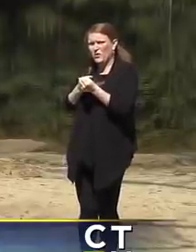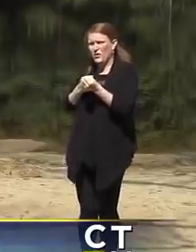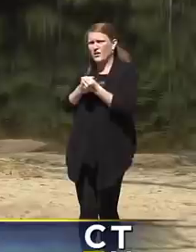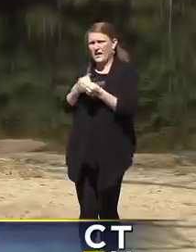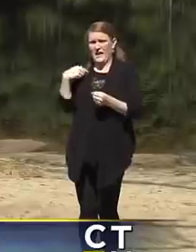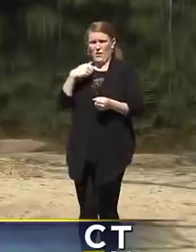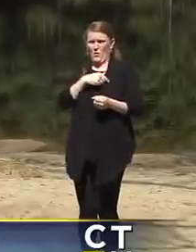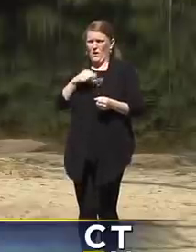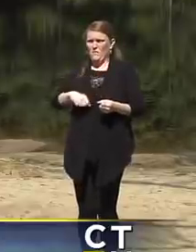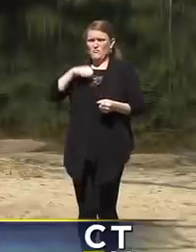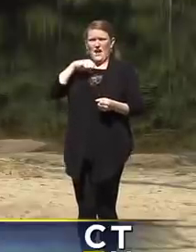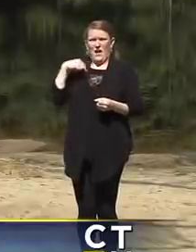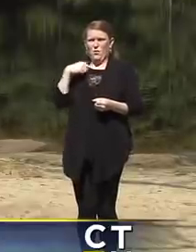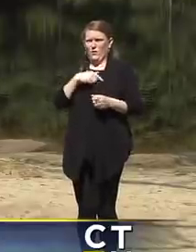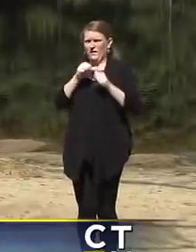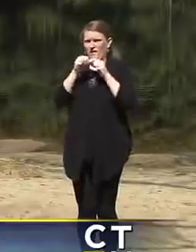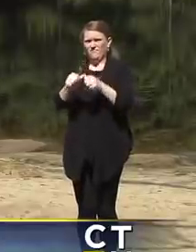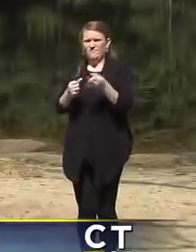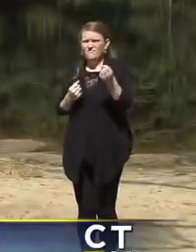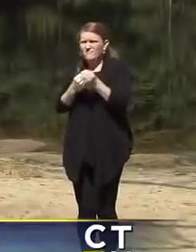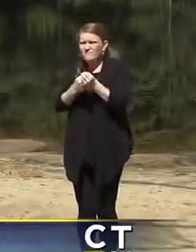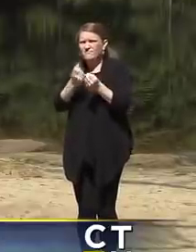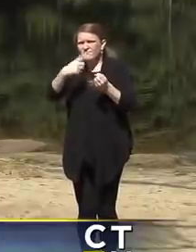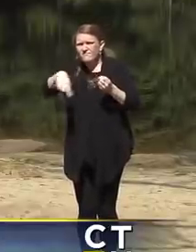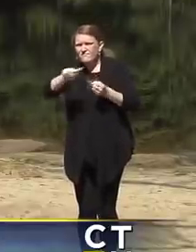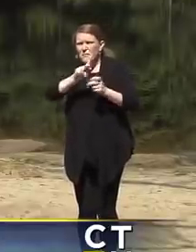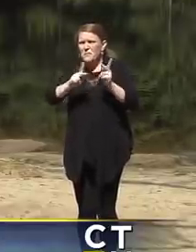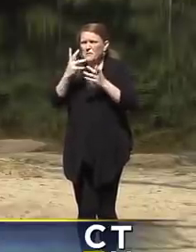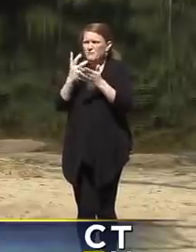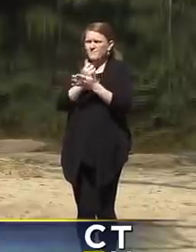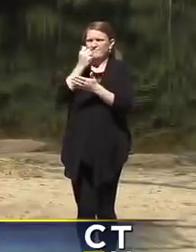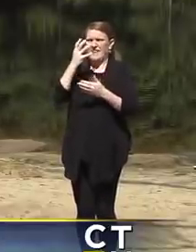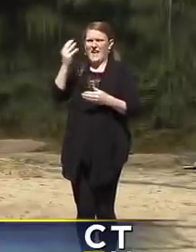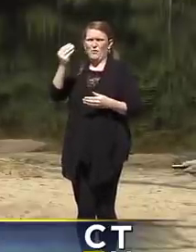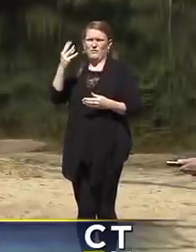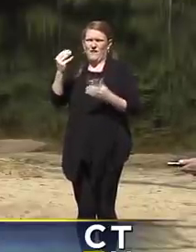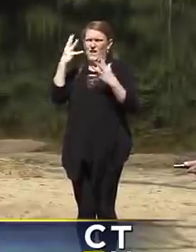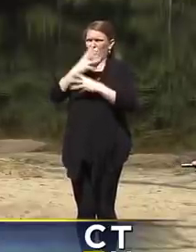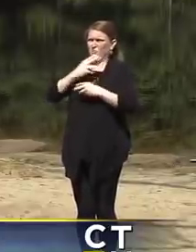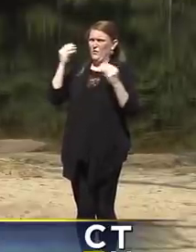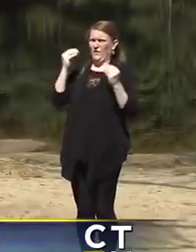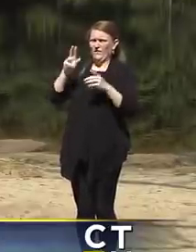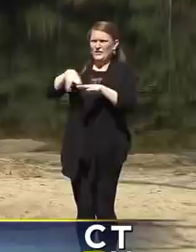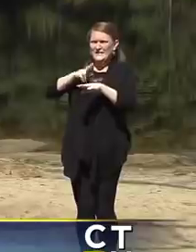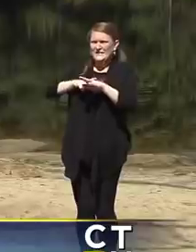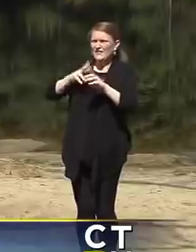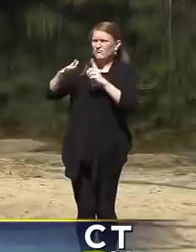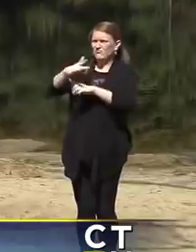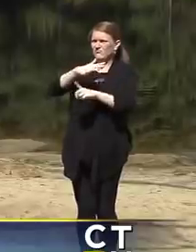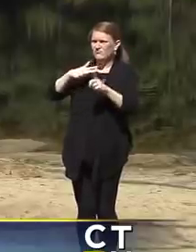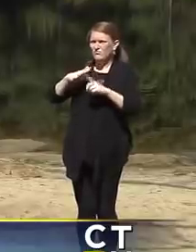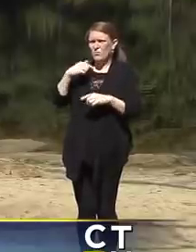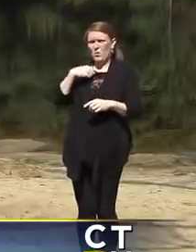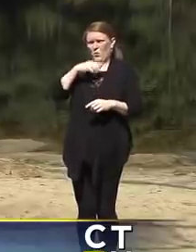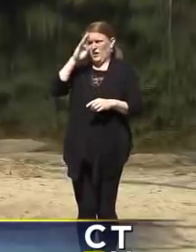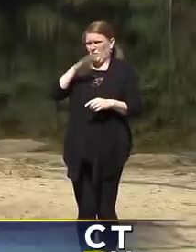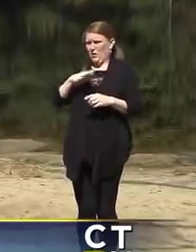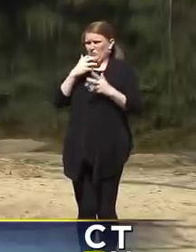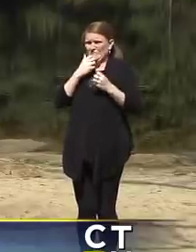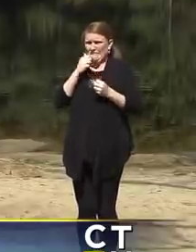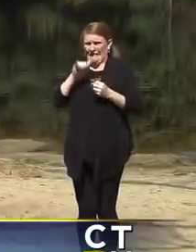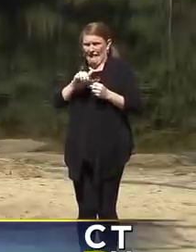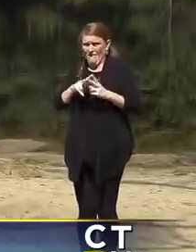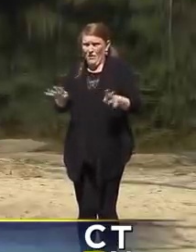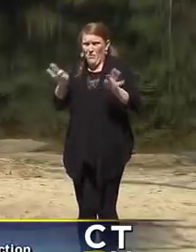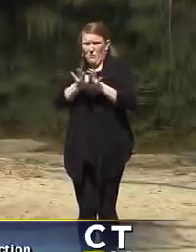outdoor recreation and natural resource enjoyment at our department. We know how important that is to the men and women, the families of this